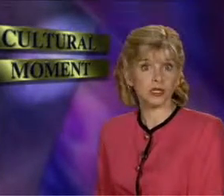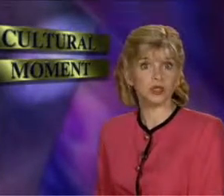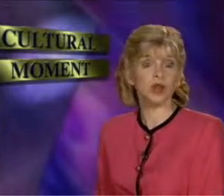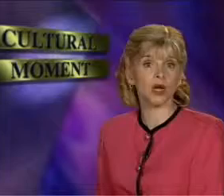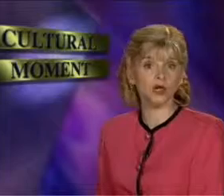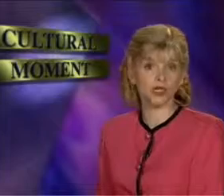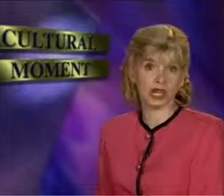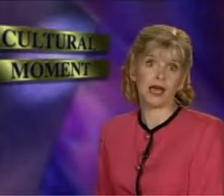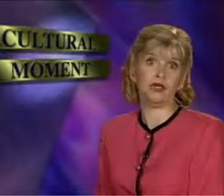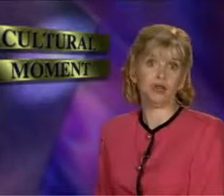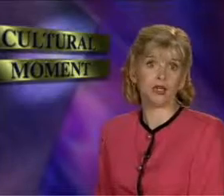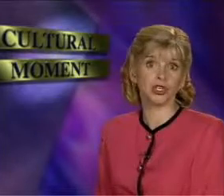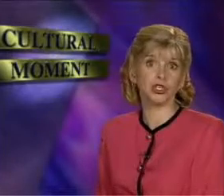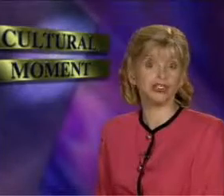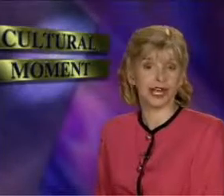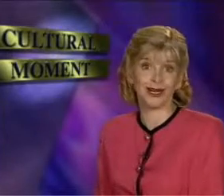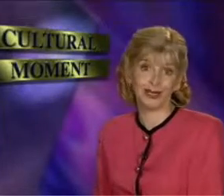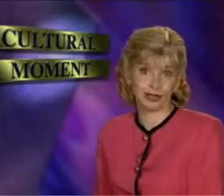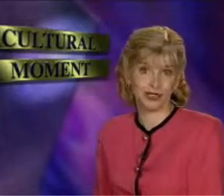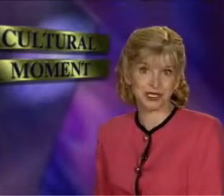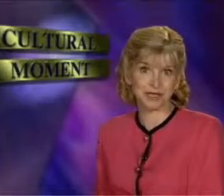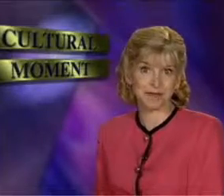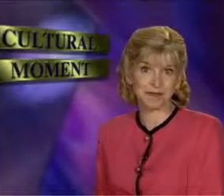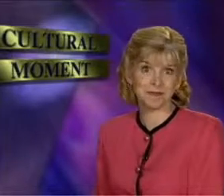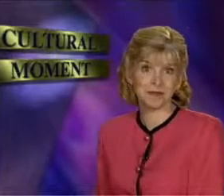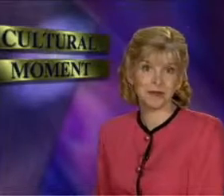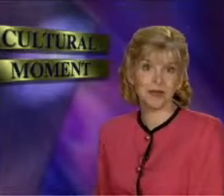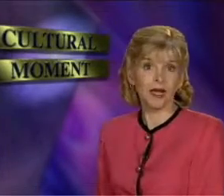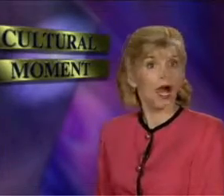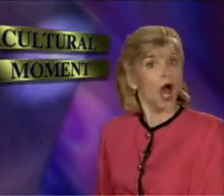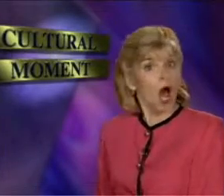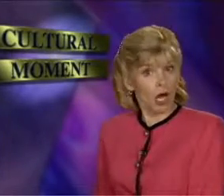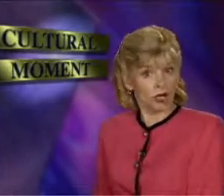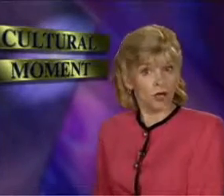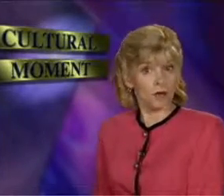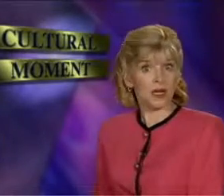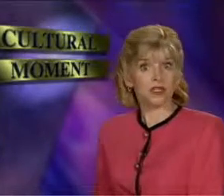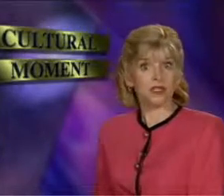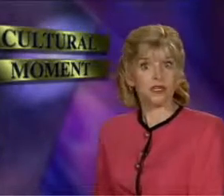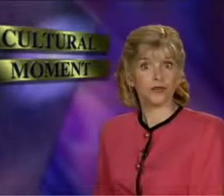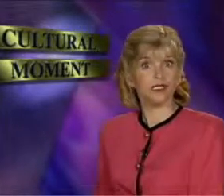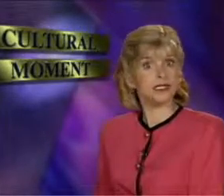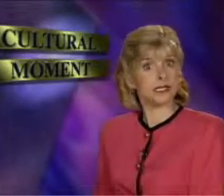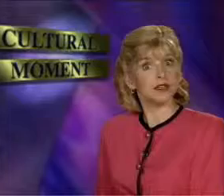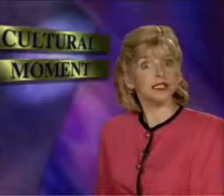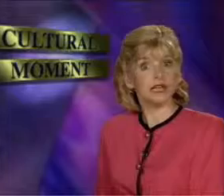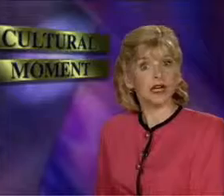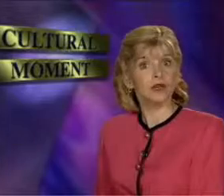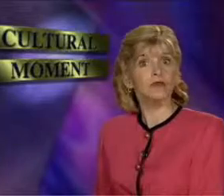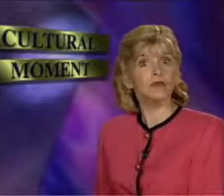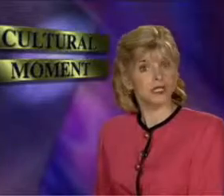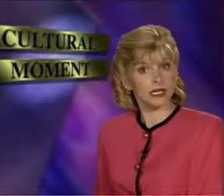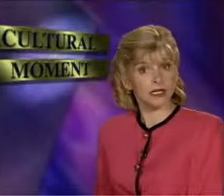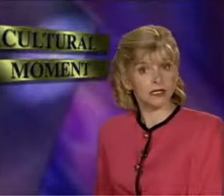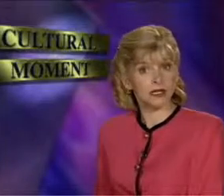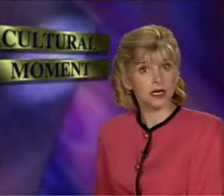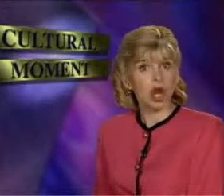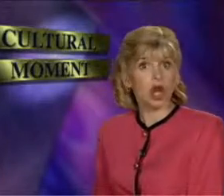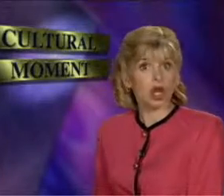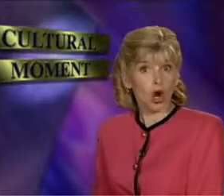easier to understand regional signing differences. Another major difference is in the signing for cities.